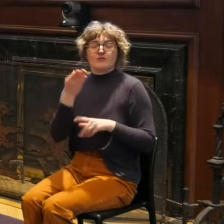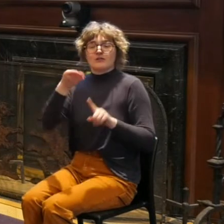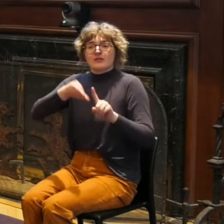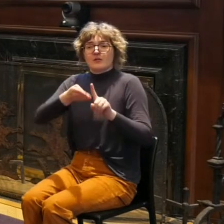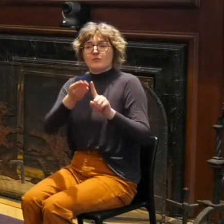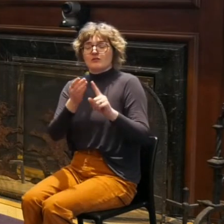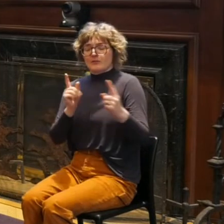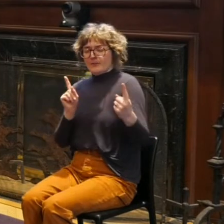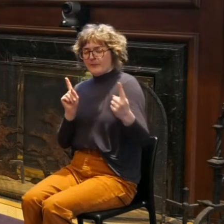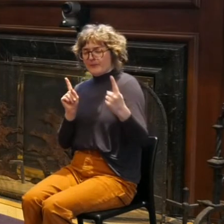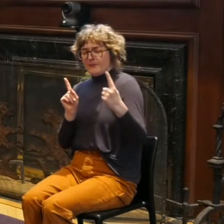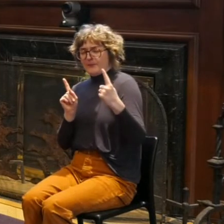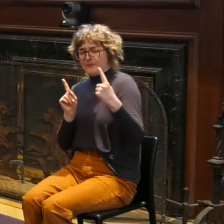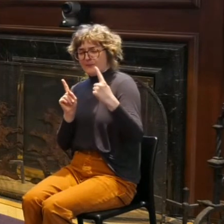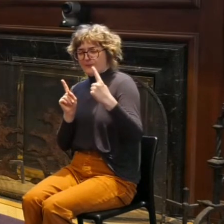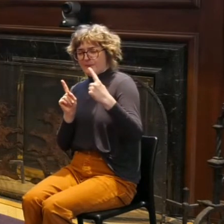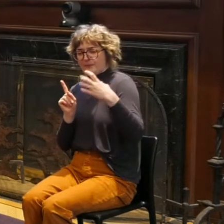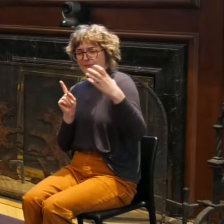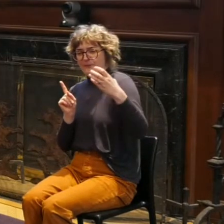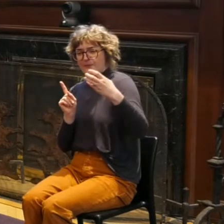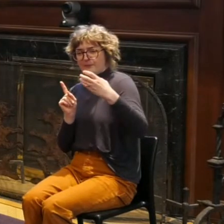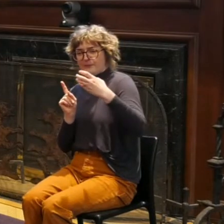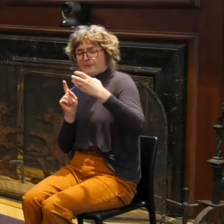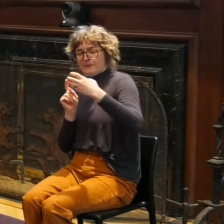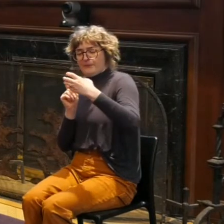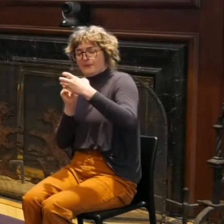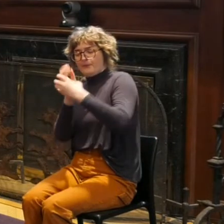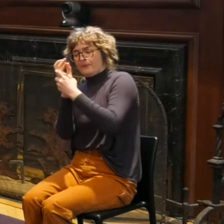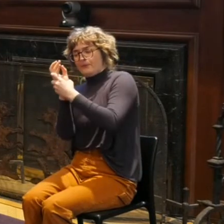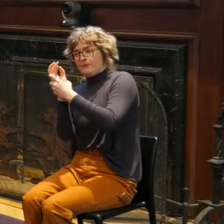leaning toward you, gripping your falling hand.